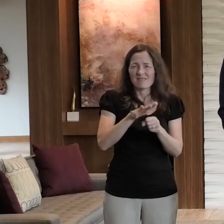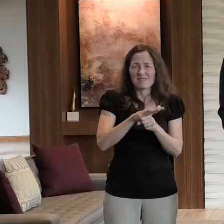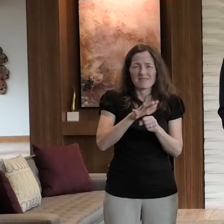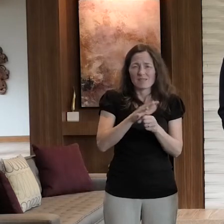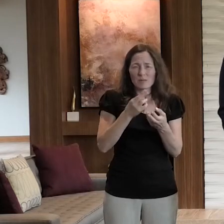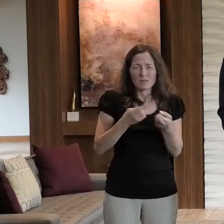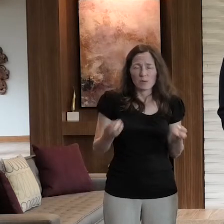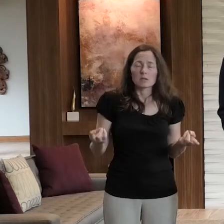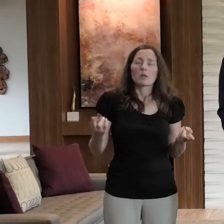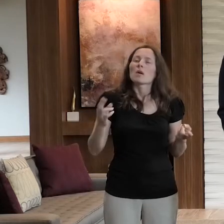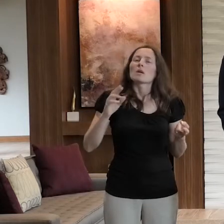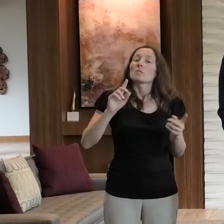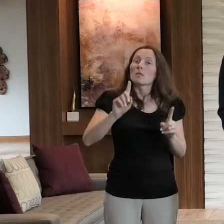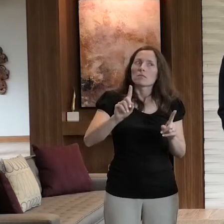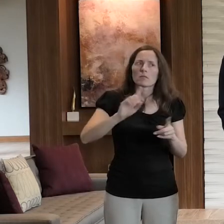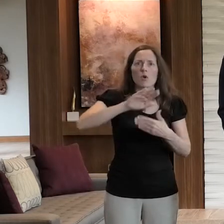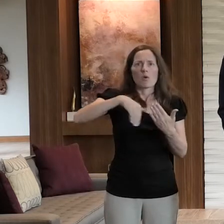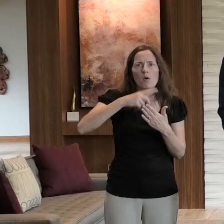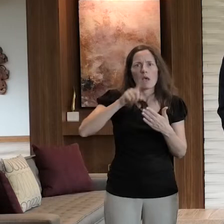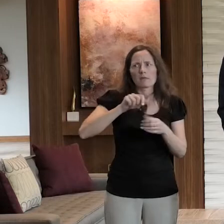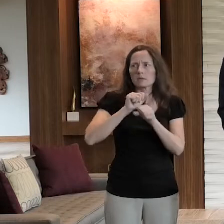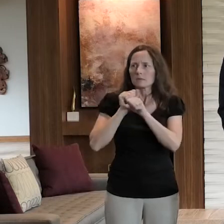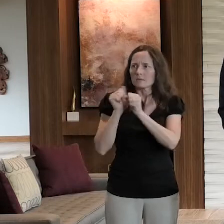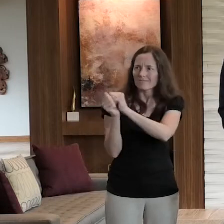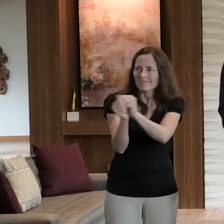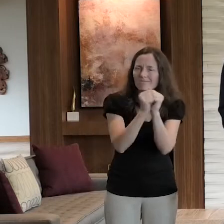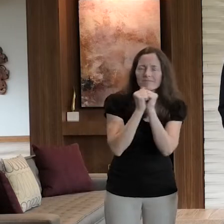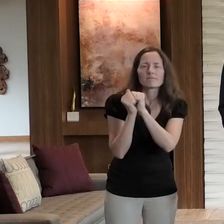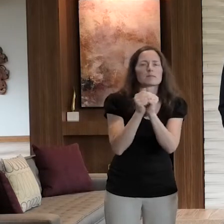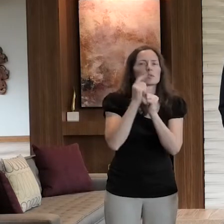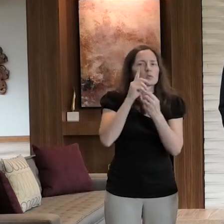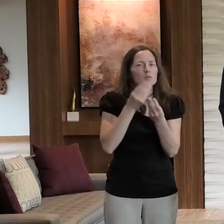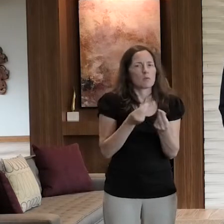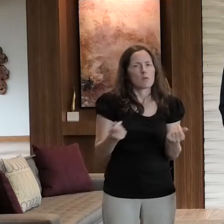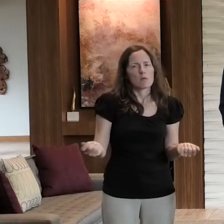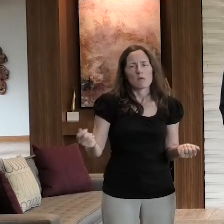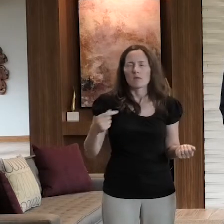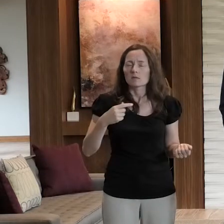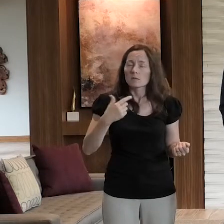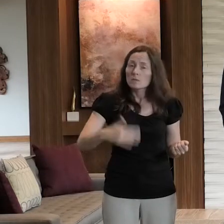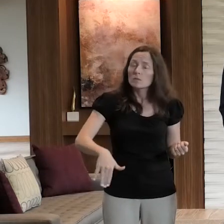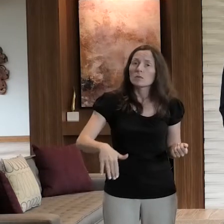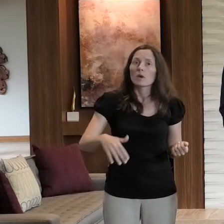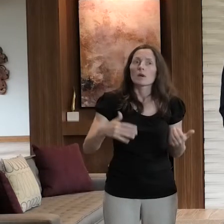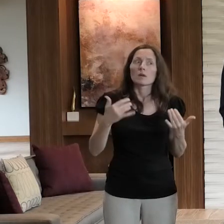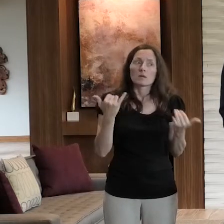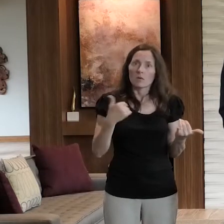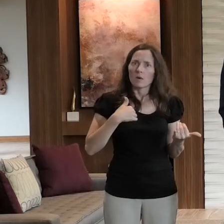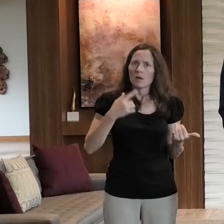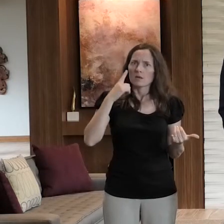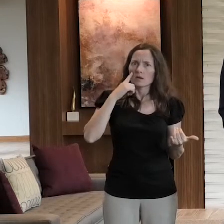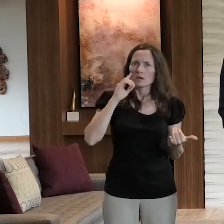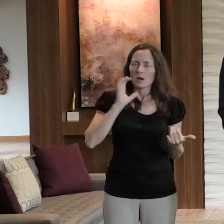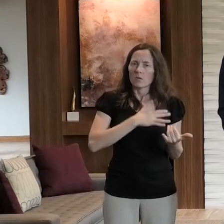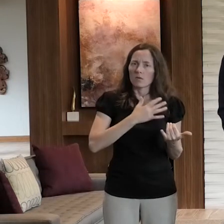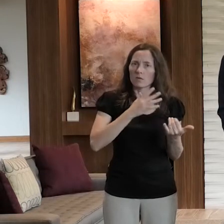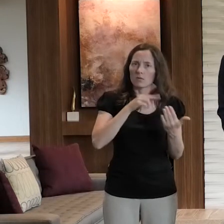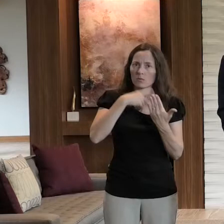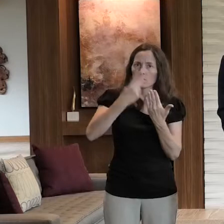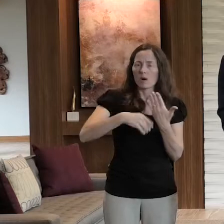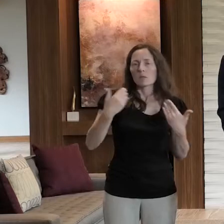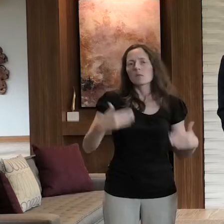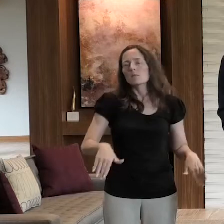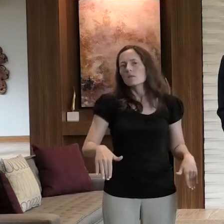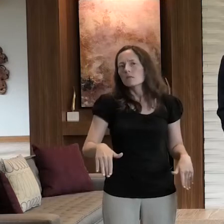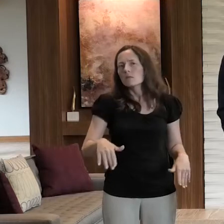And I think in what we've done in downtown Columbia with the DRRA is an incredibly creative and elegant solution, and it's so